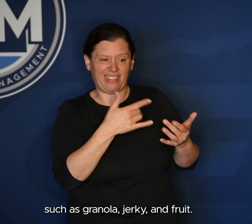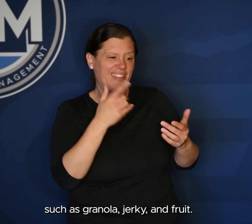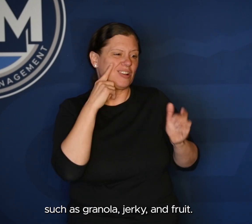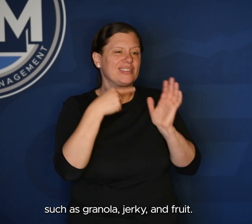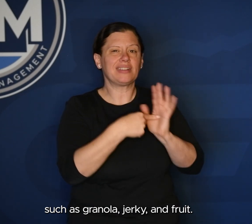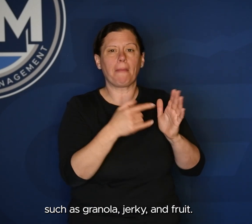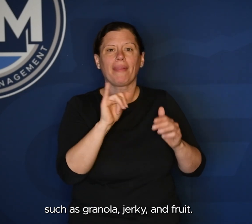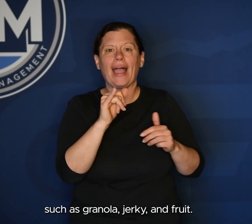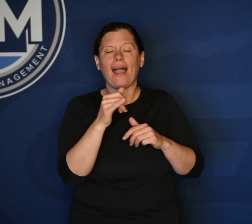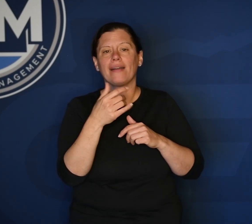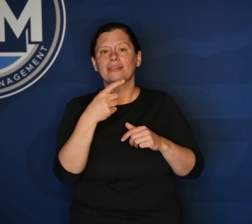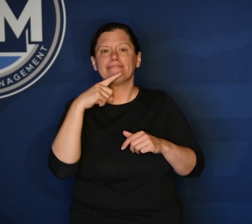and fruit.